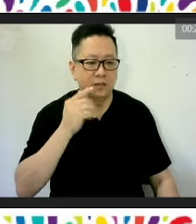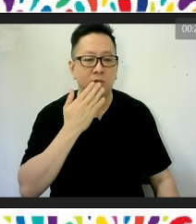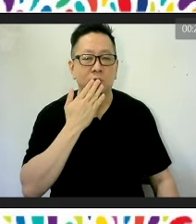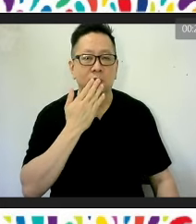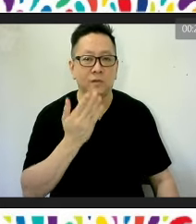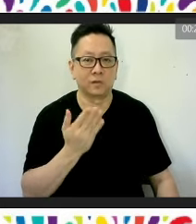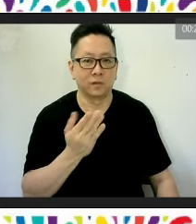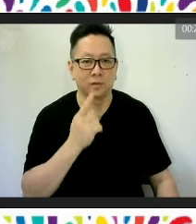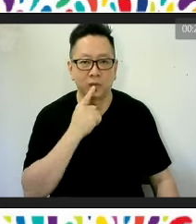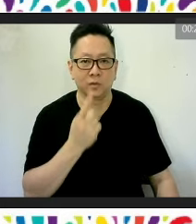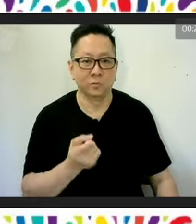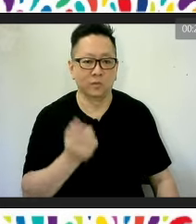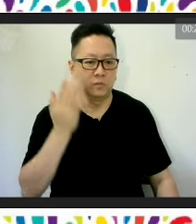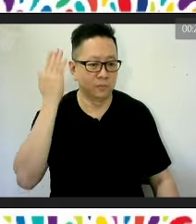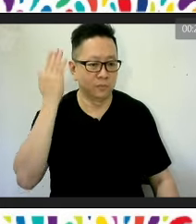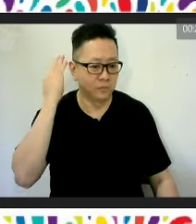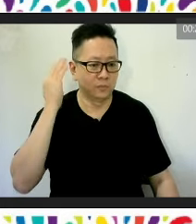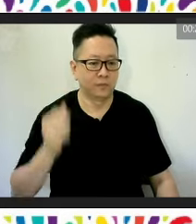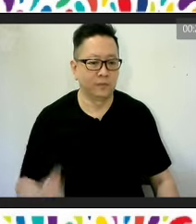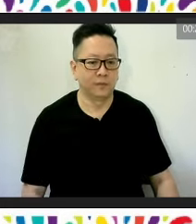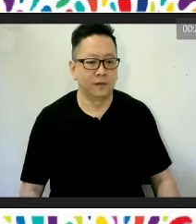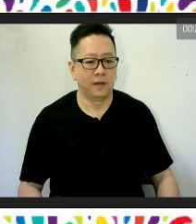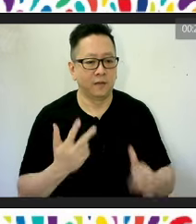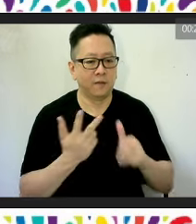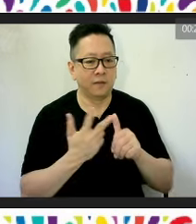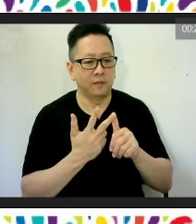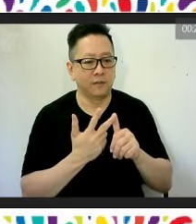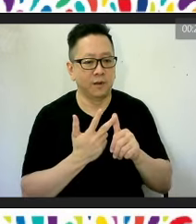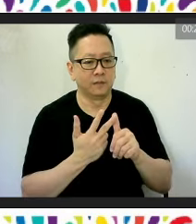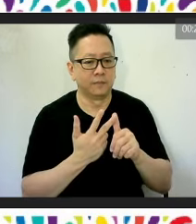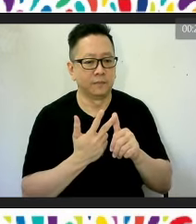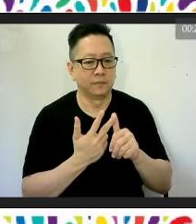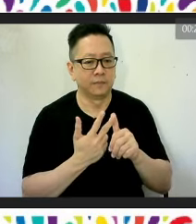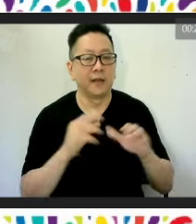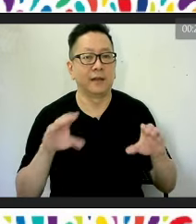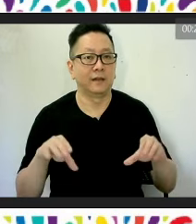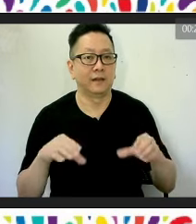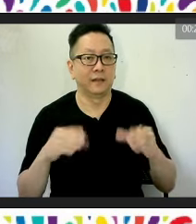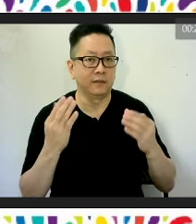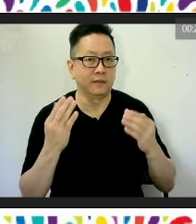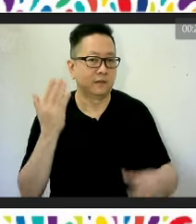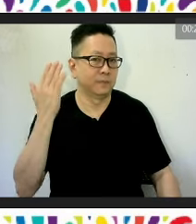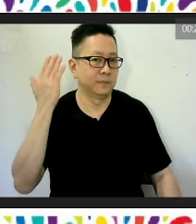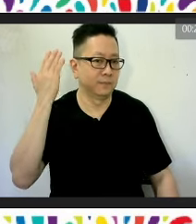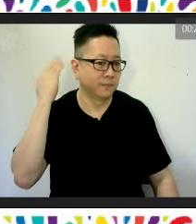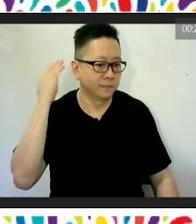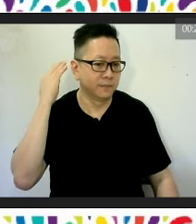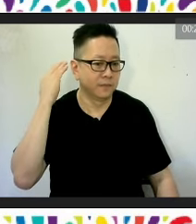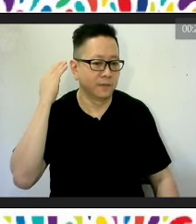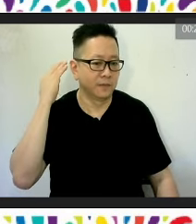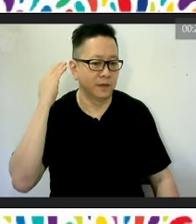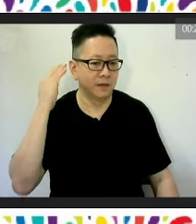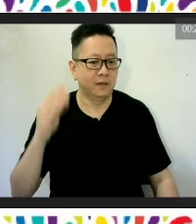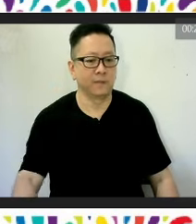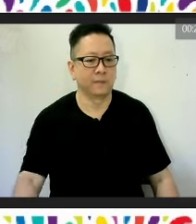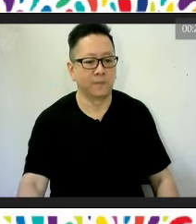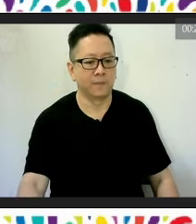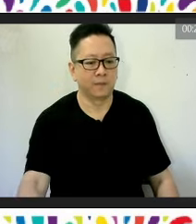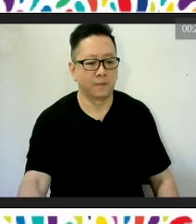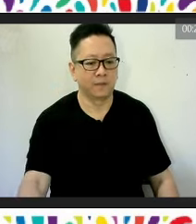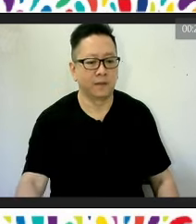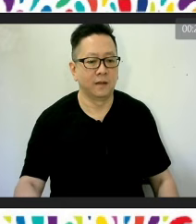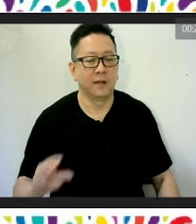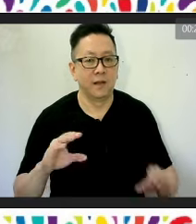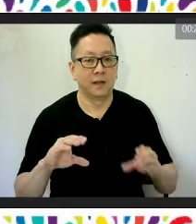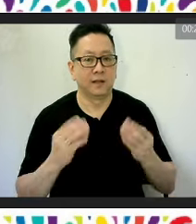Circle it, okay, told. The third one, did. Okay,